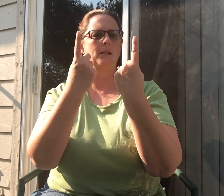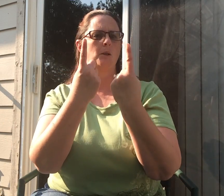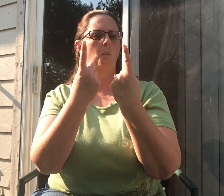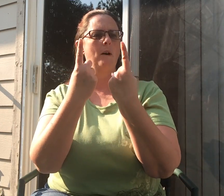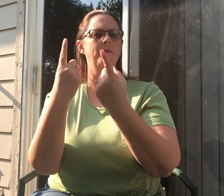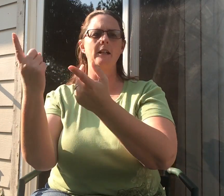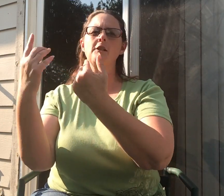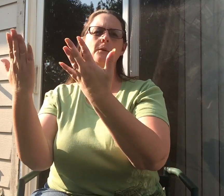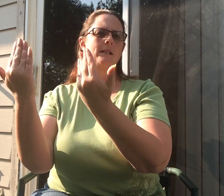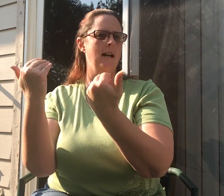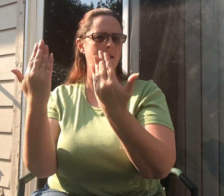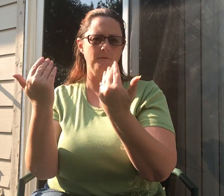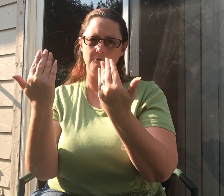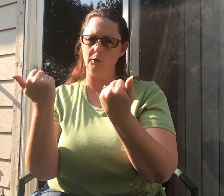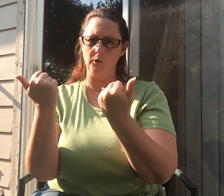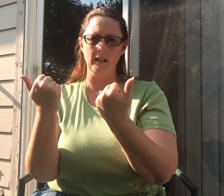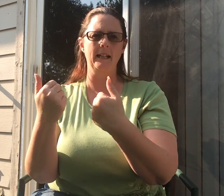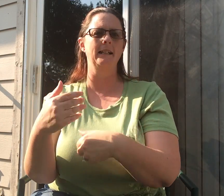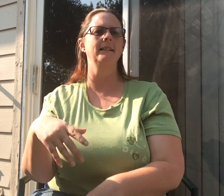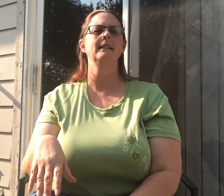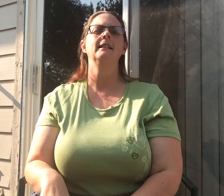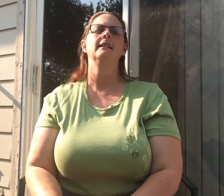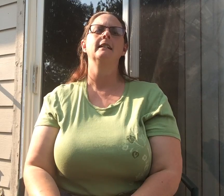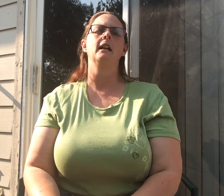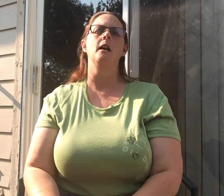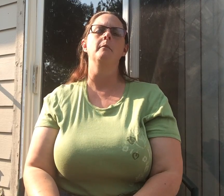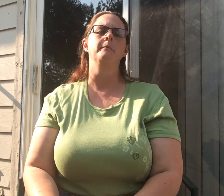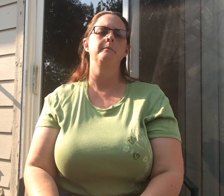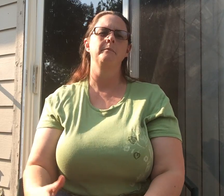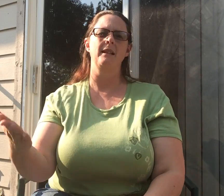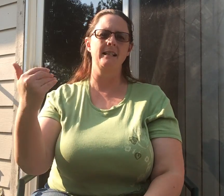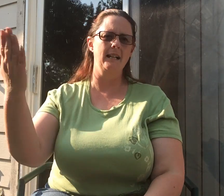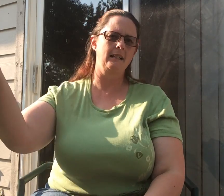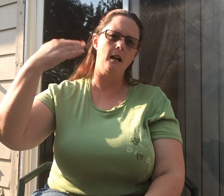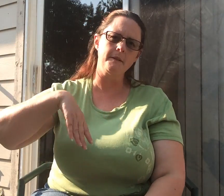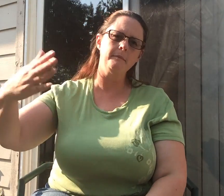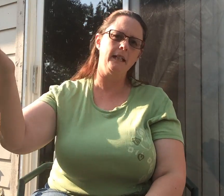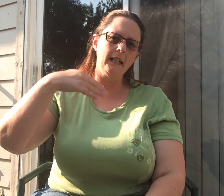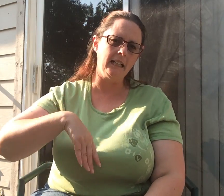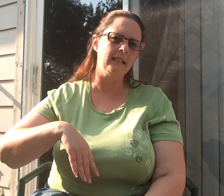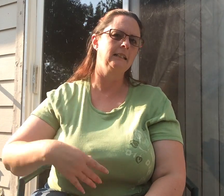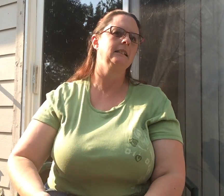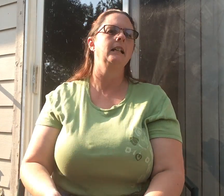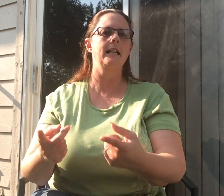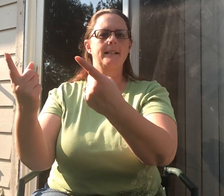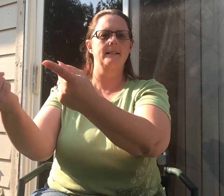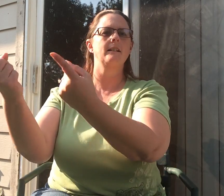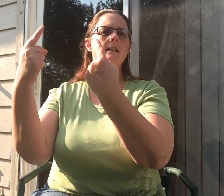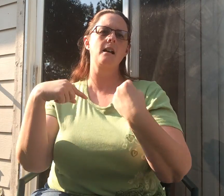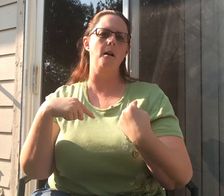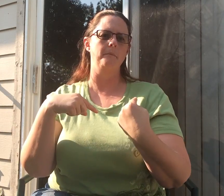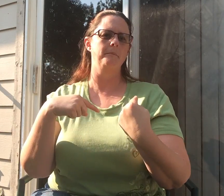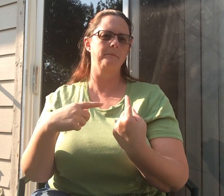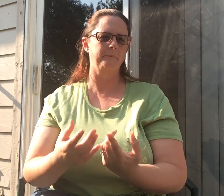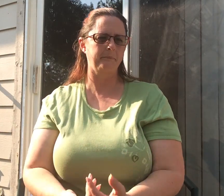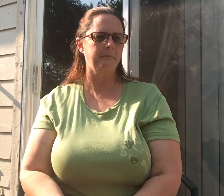the one finger, so it's not the full hand. It's not come to me, it's come.